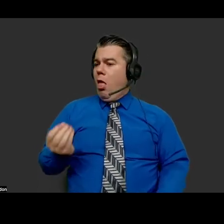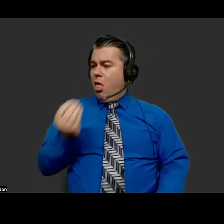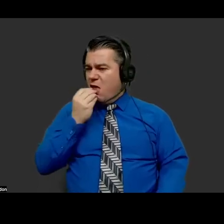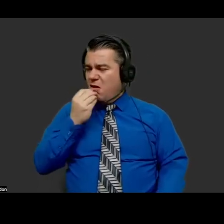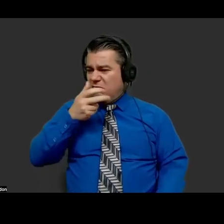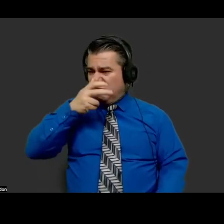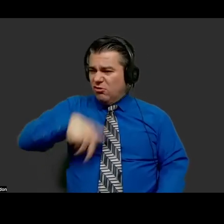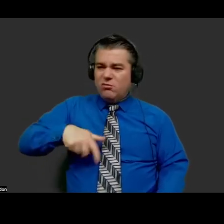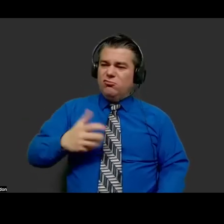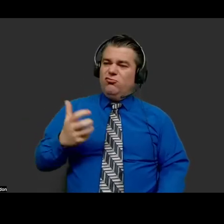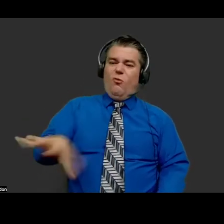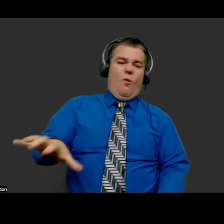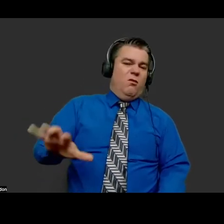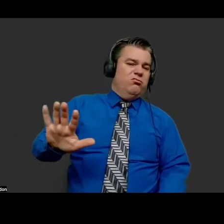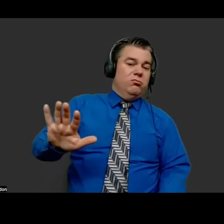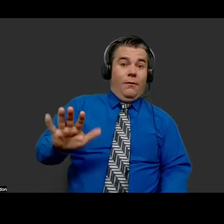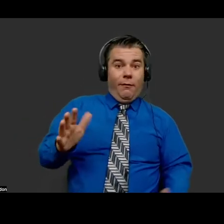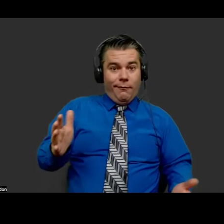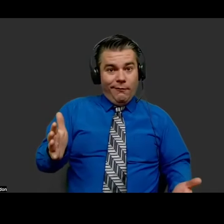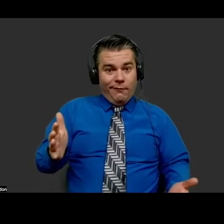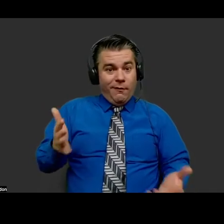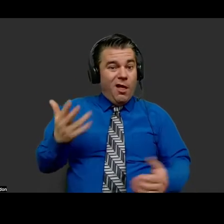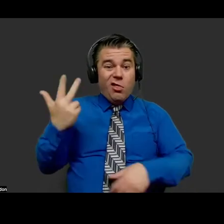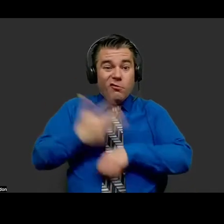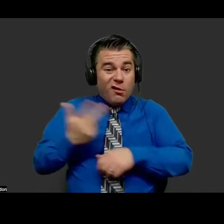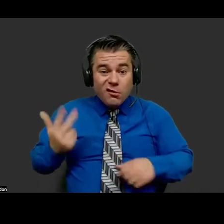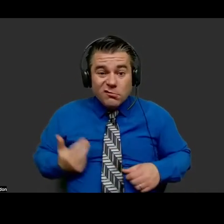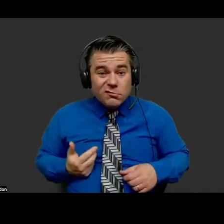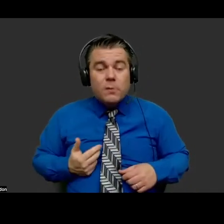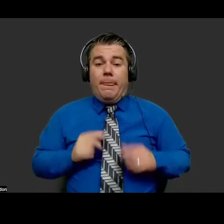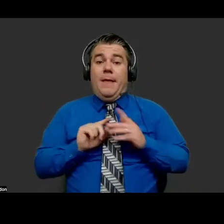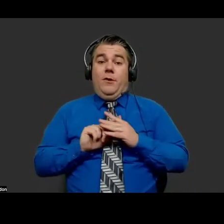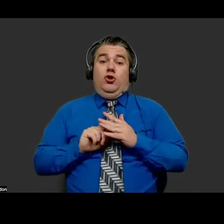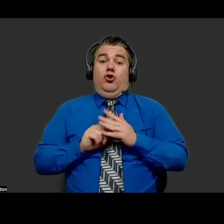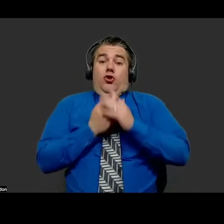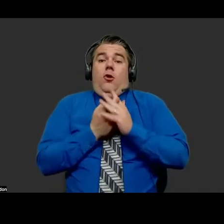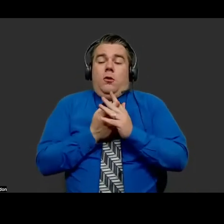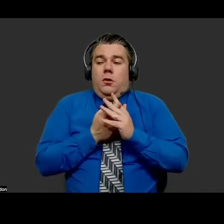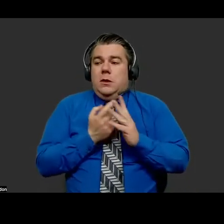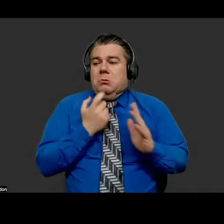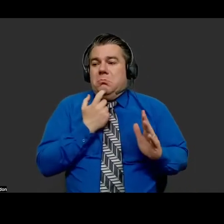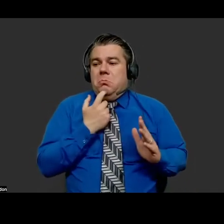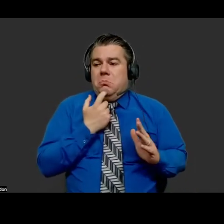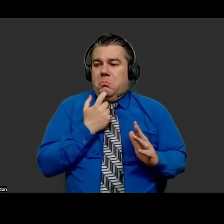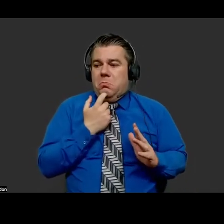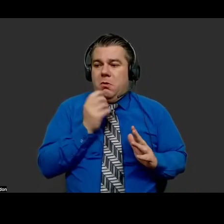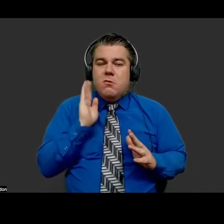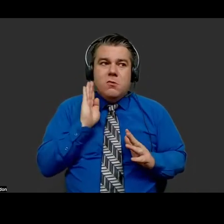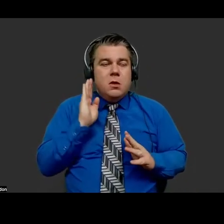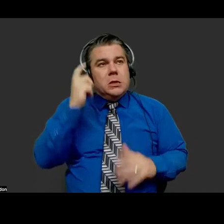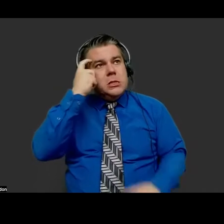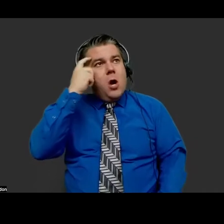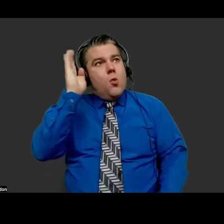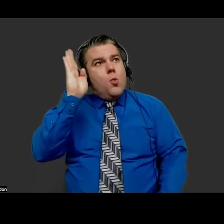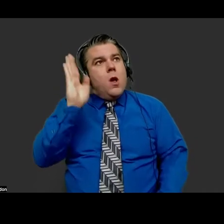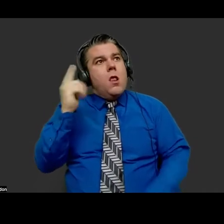Like at the start, and this is just 3 days, at the start, they were like, I am going to be so hungry on day 4,